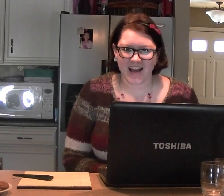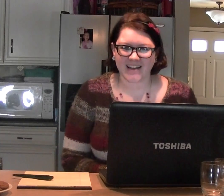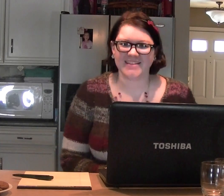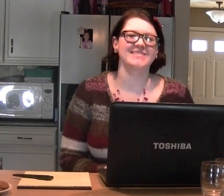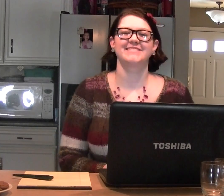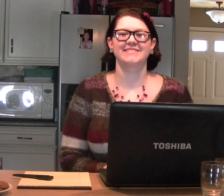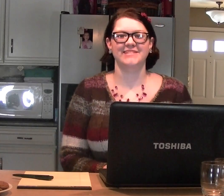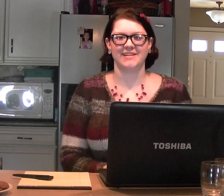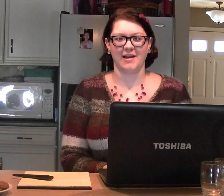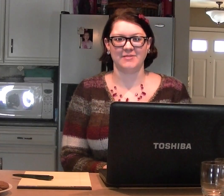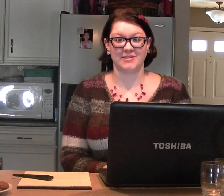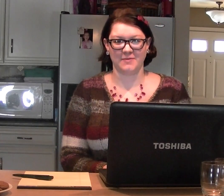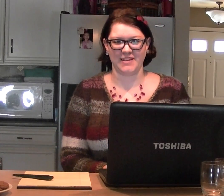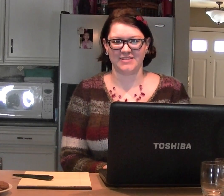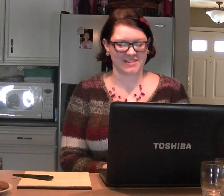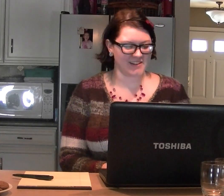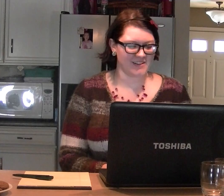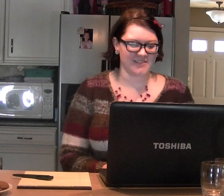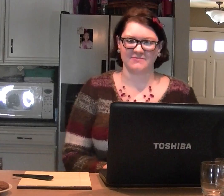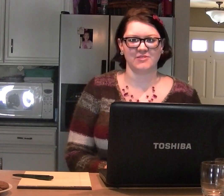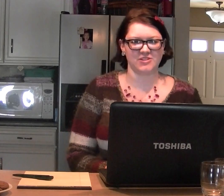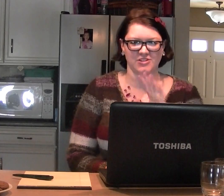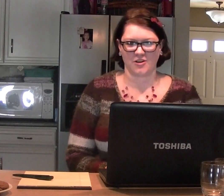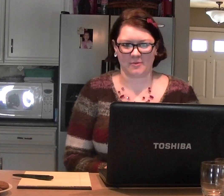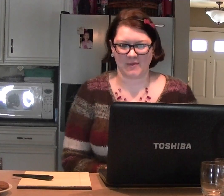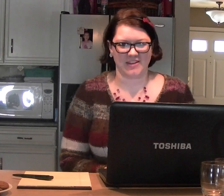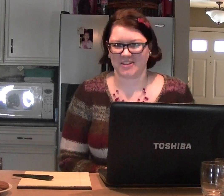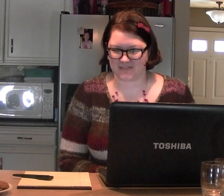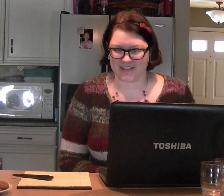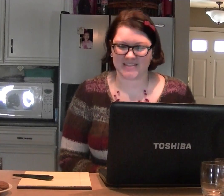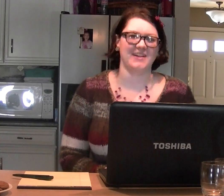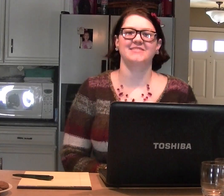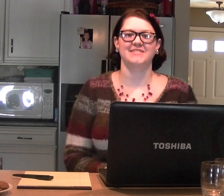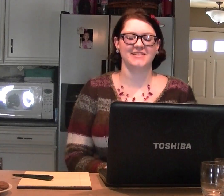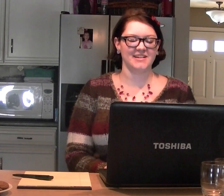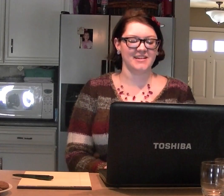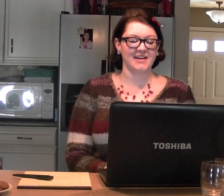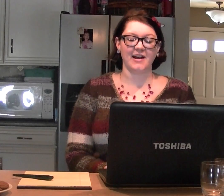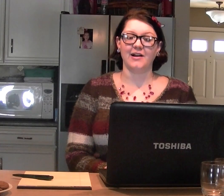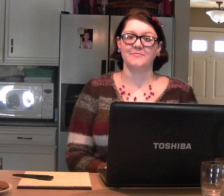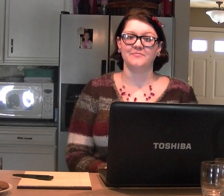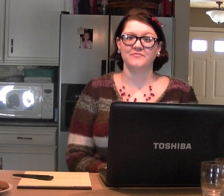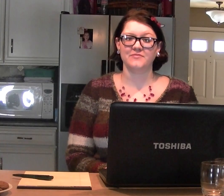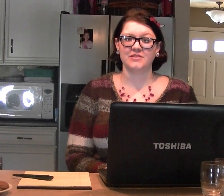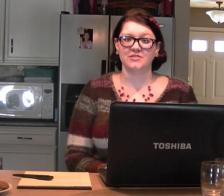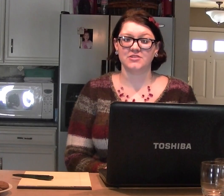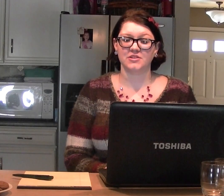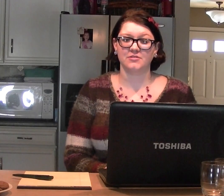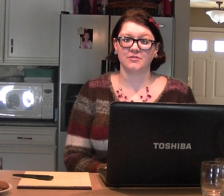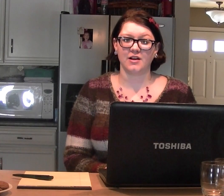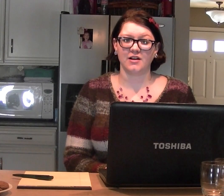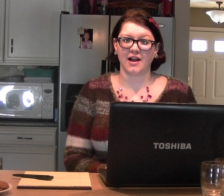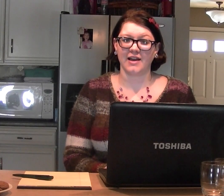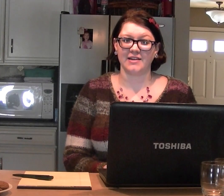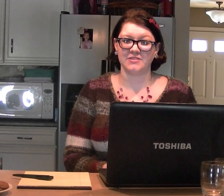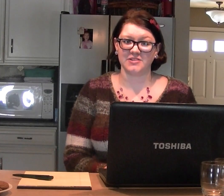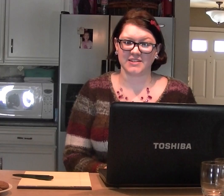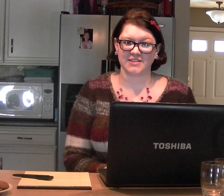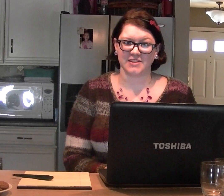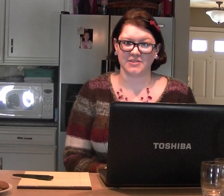Hi, I'm Dr. Page. You can just call me Paige, I don't need the doctor. So I understand that